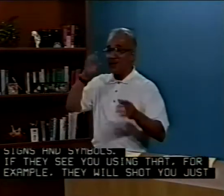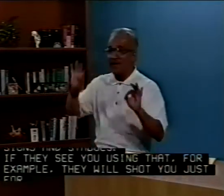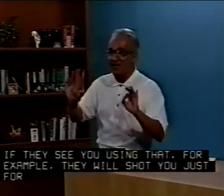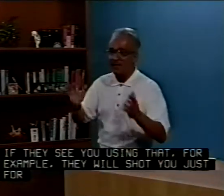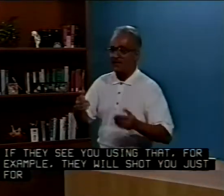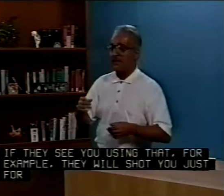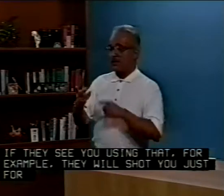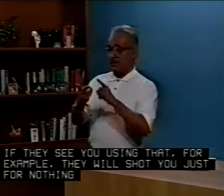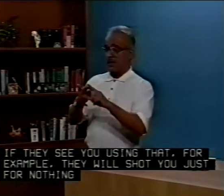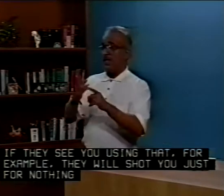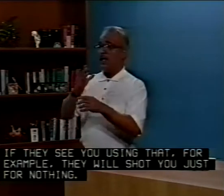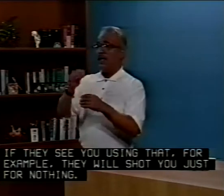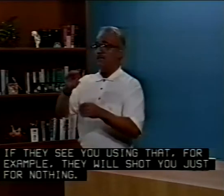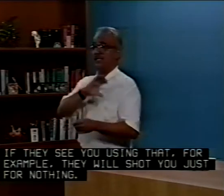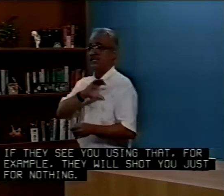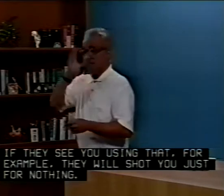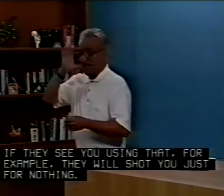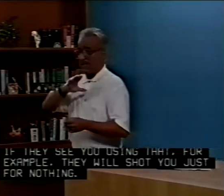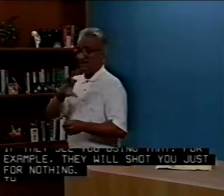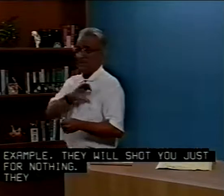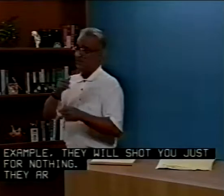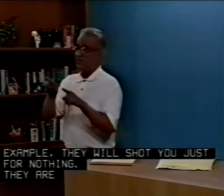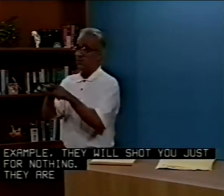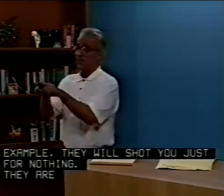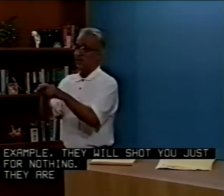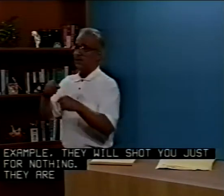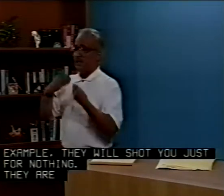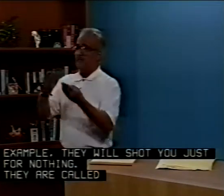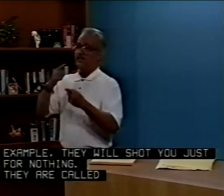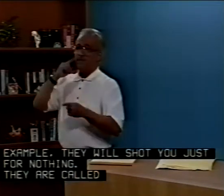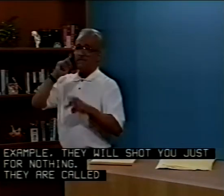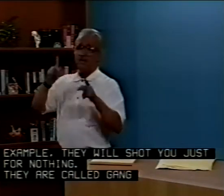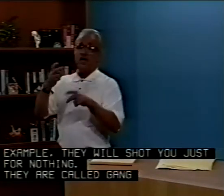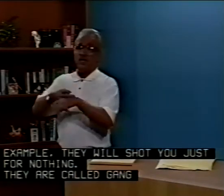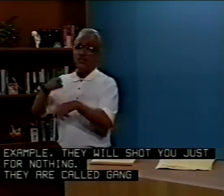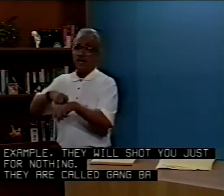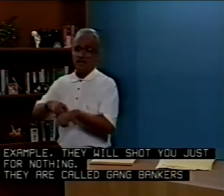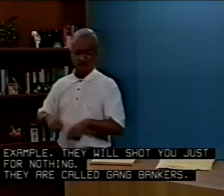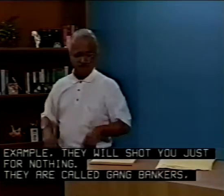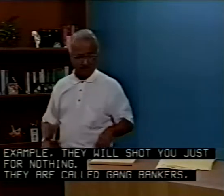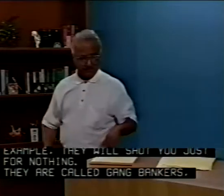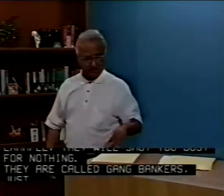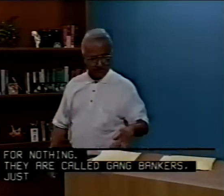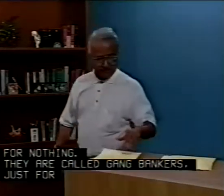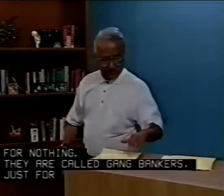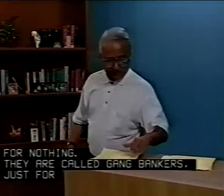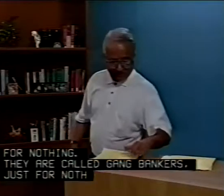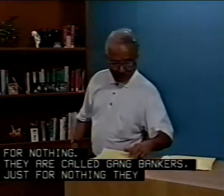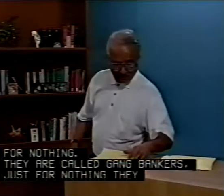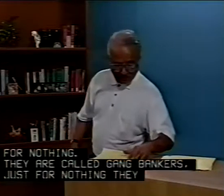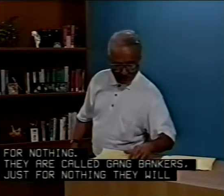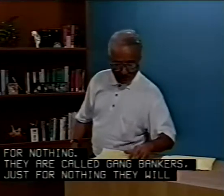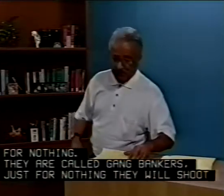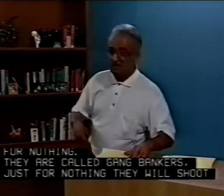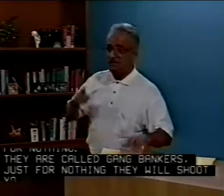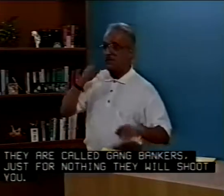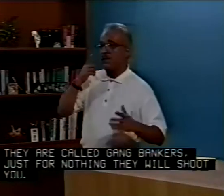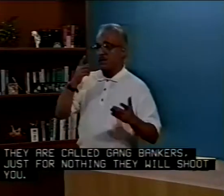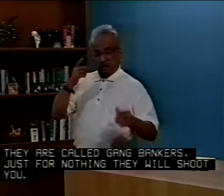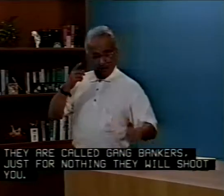They're called gangbangers. Just for nothing, they'll shoot you. Like a policeman as well, they give deaf people a hard time too.